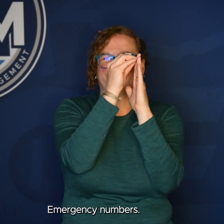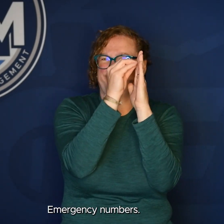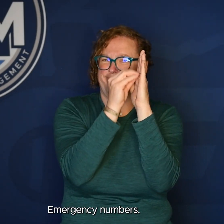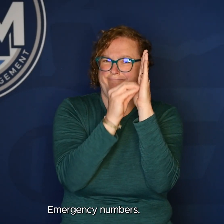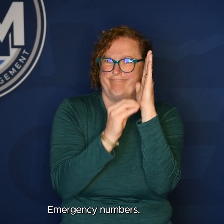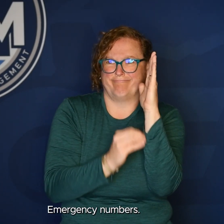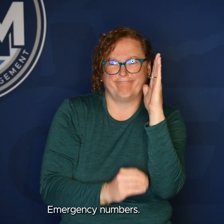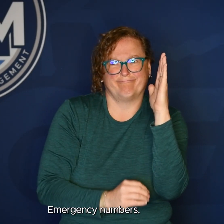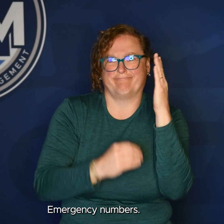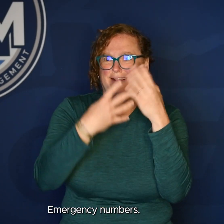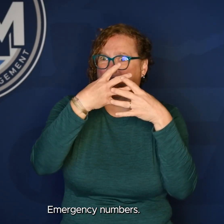Emergency numbers.